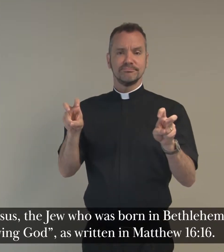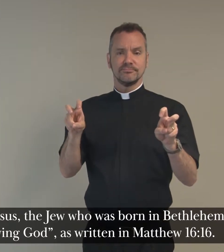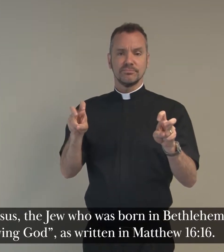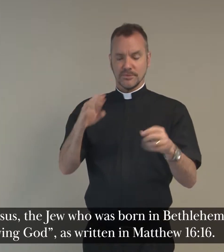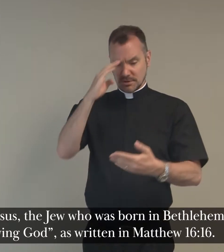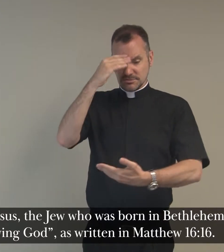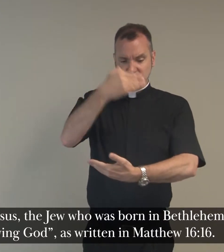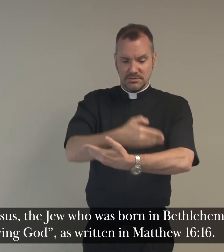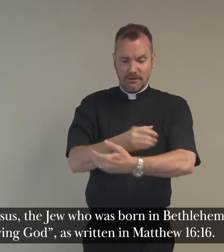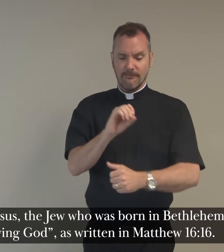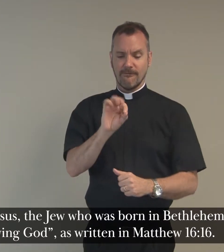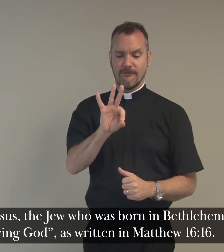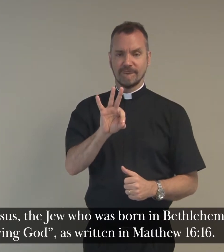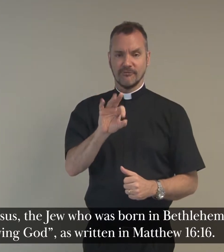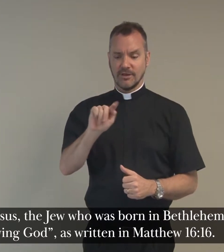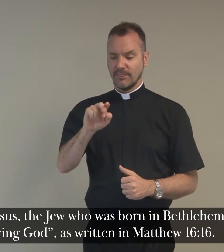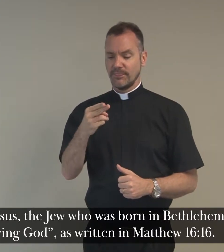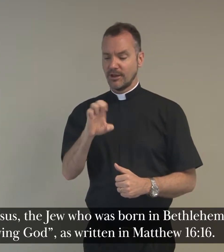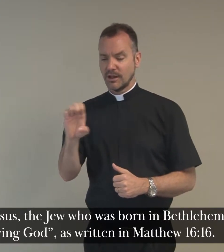Matthew 16, verse 16.